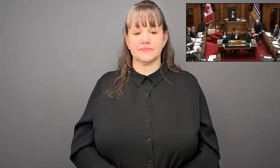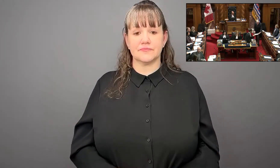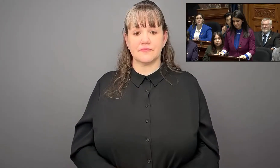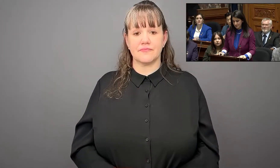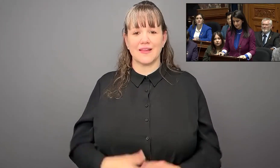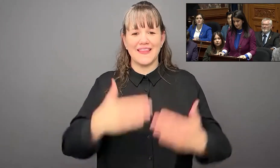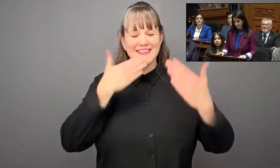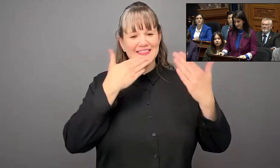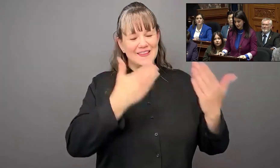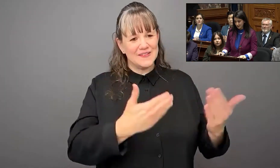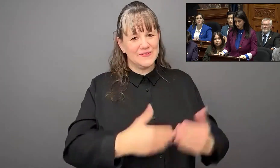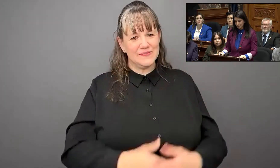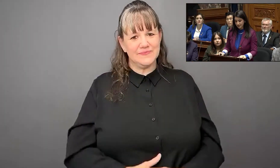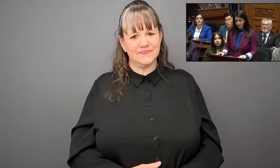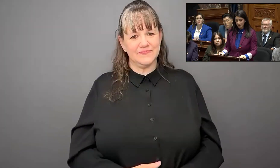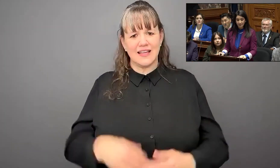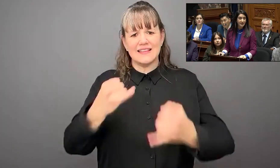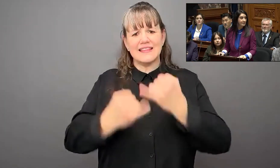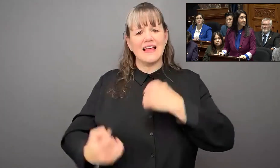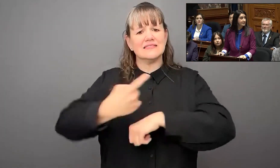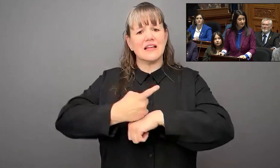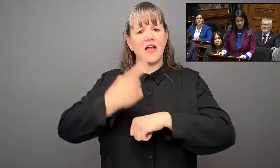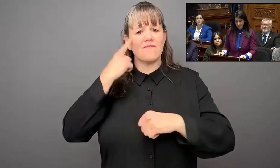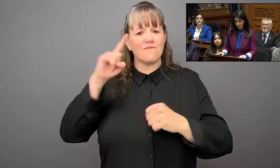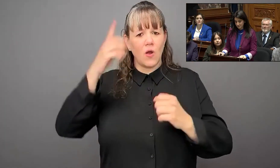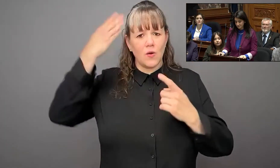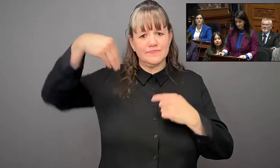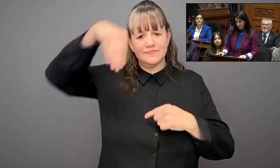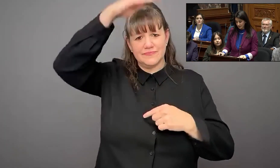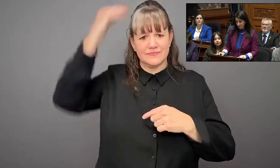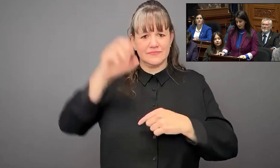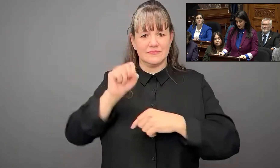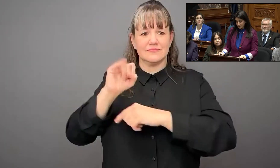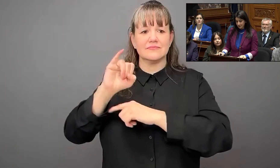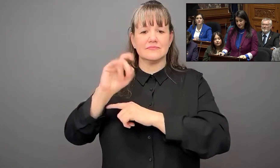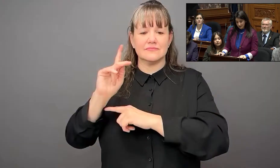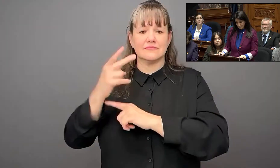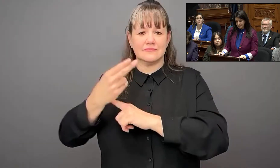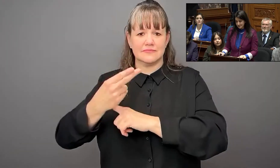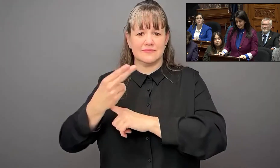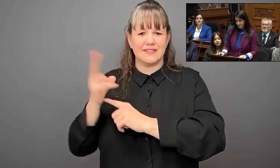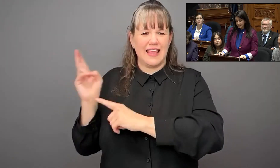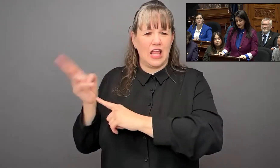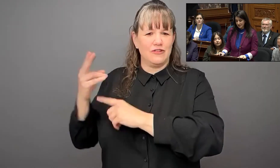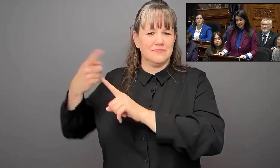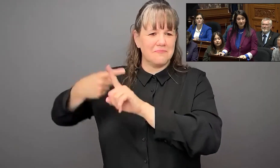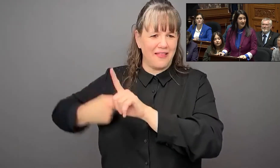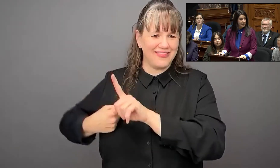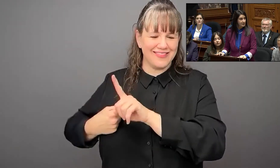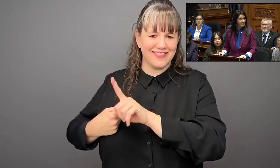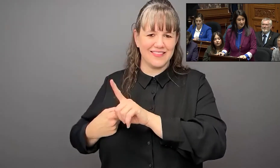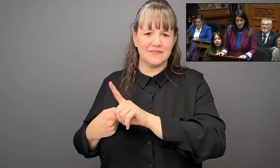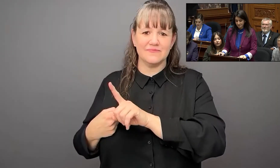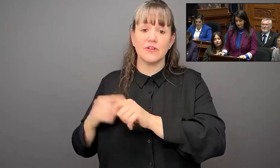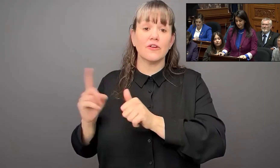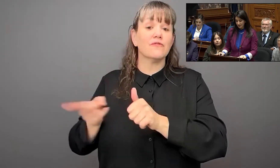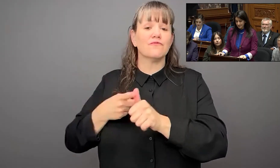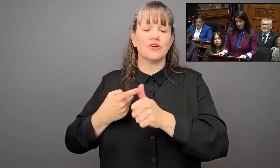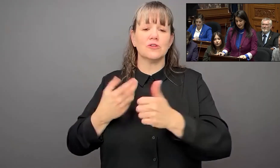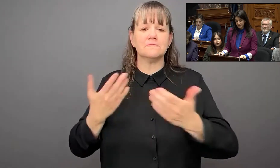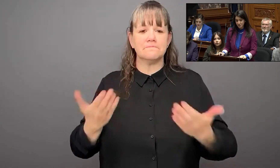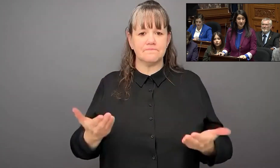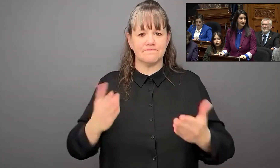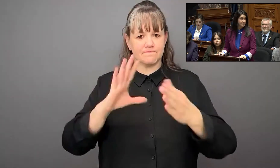Sikh Heritage Month, and I would like to wrap it up by lifting up the Sikh community and values